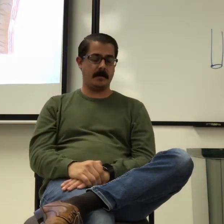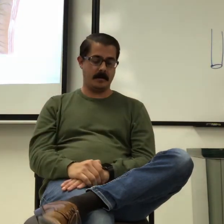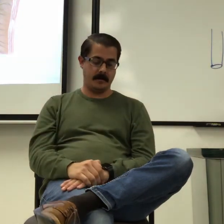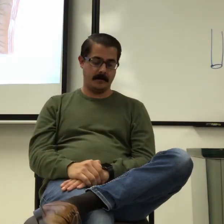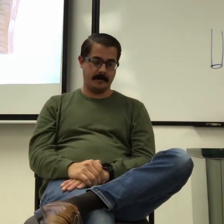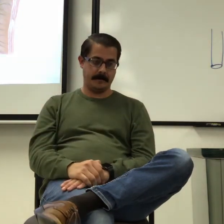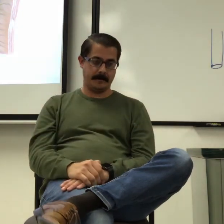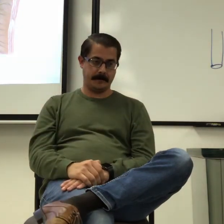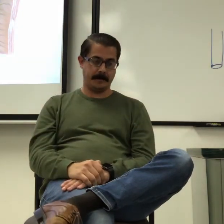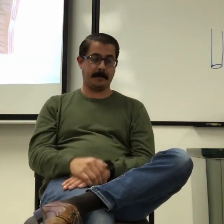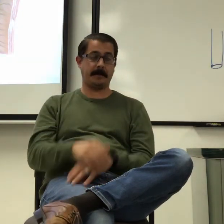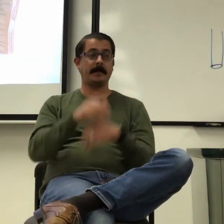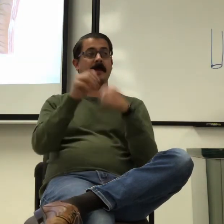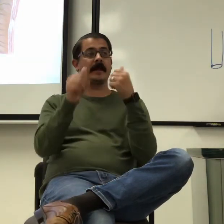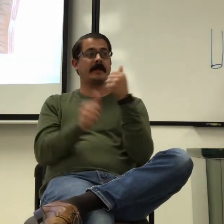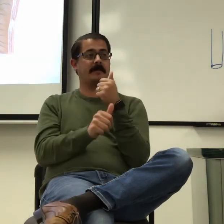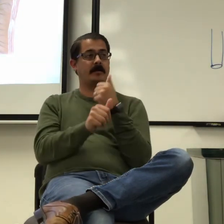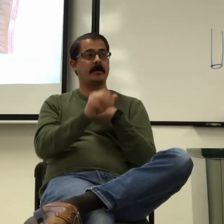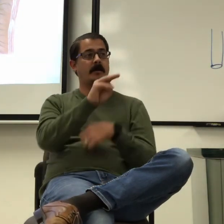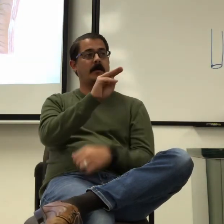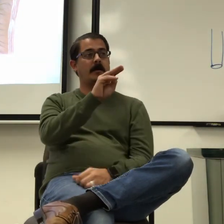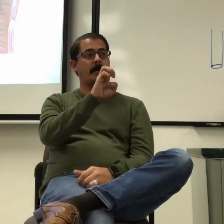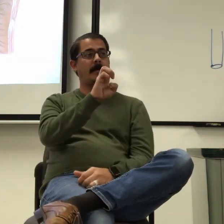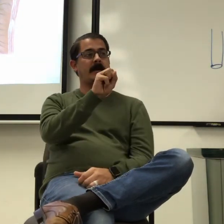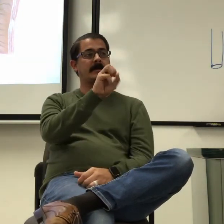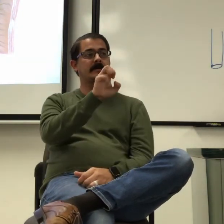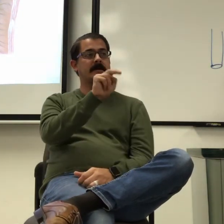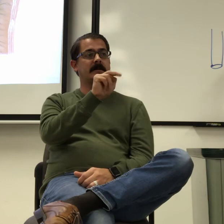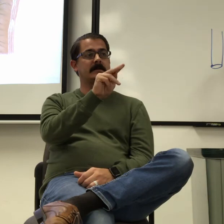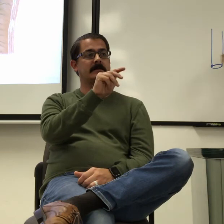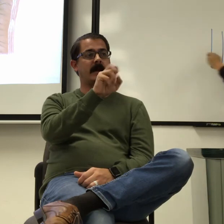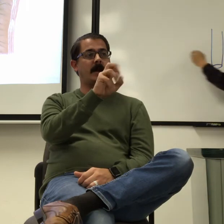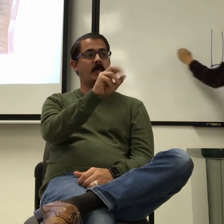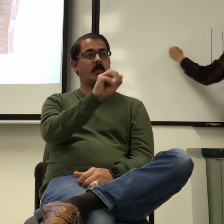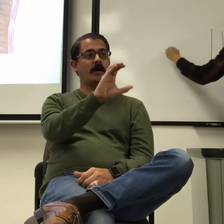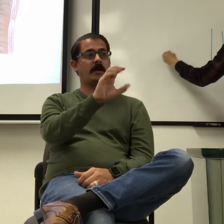You have the inferior mesenteric vein here.